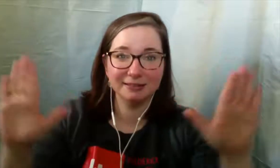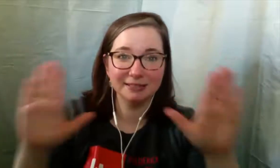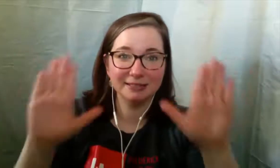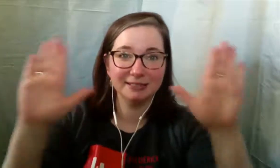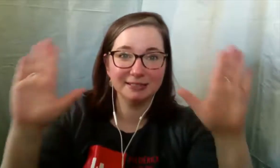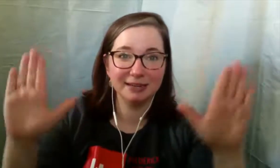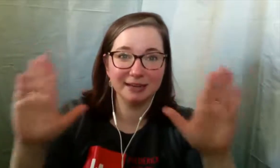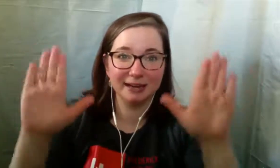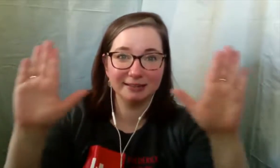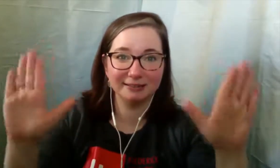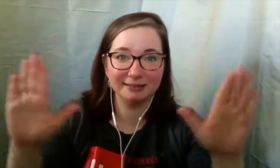Sunday.